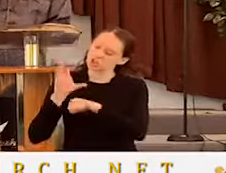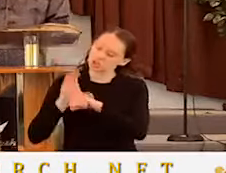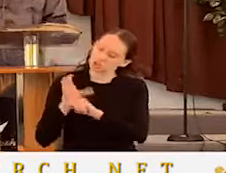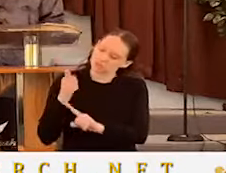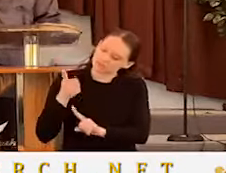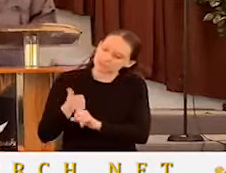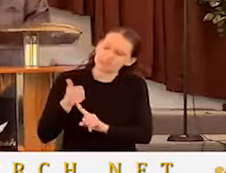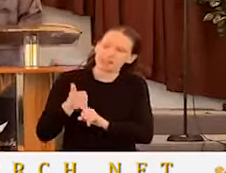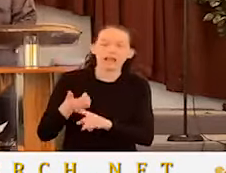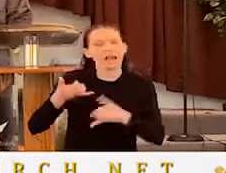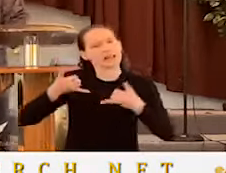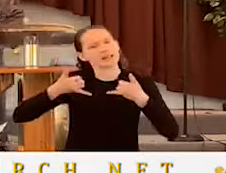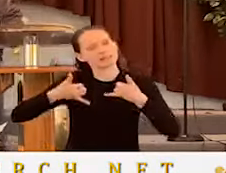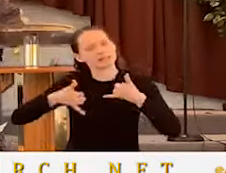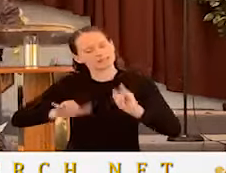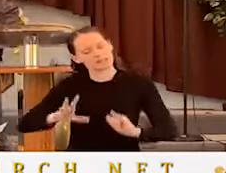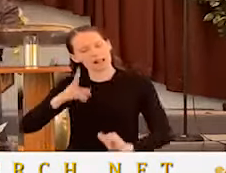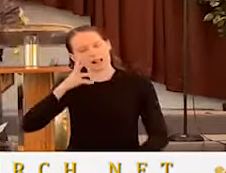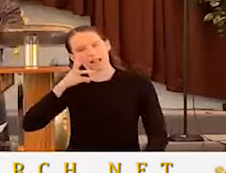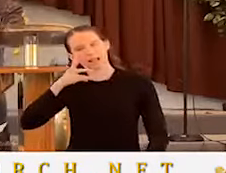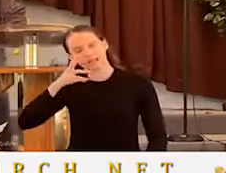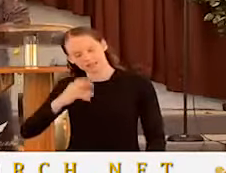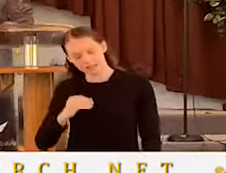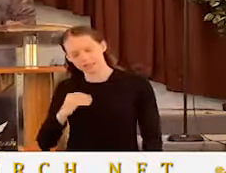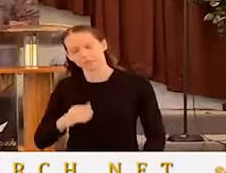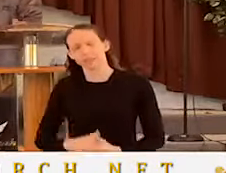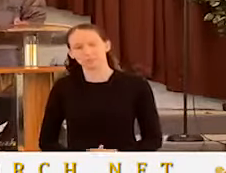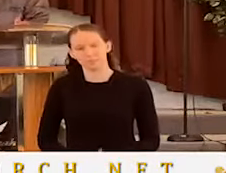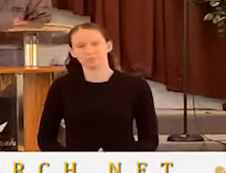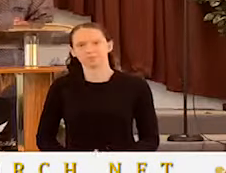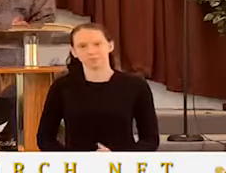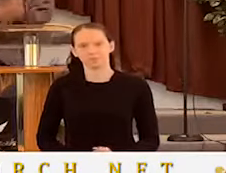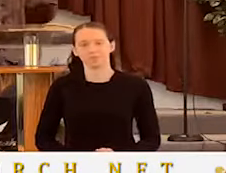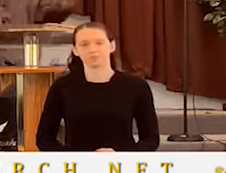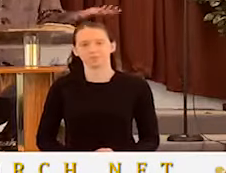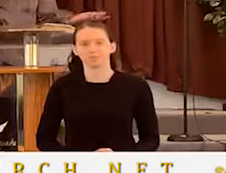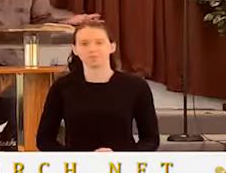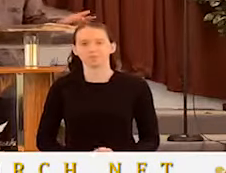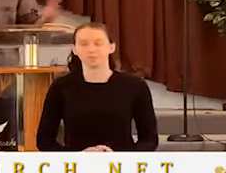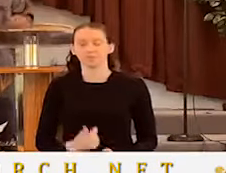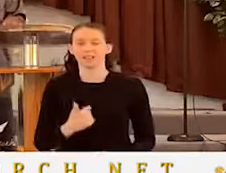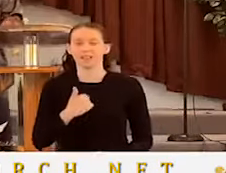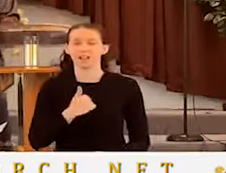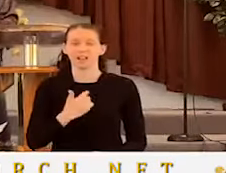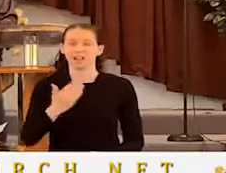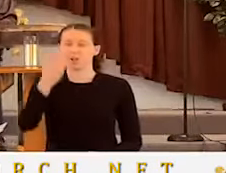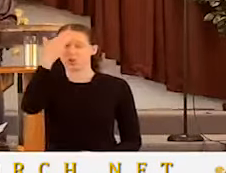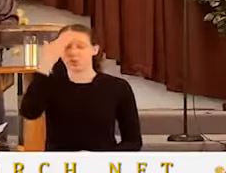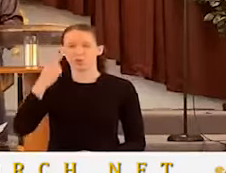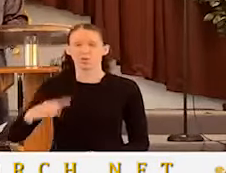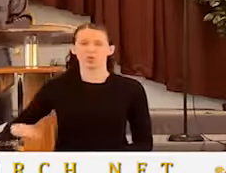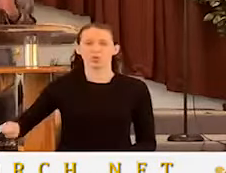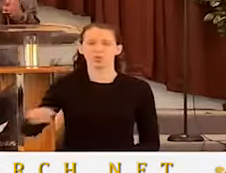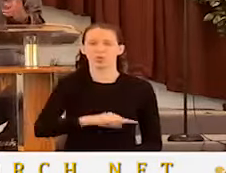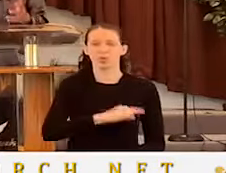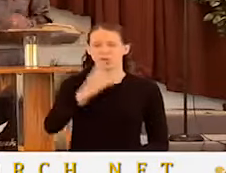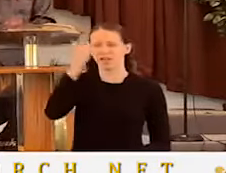church is still asleep. I know that you thought it was